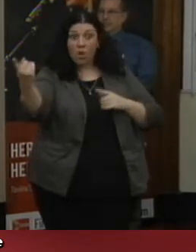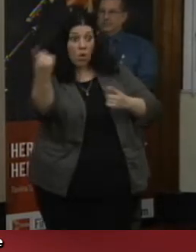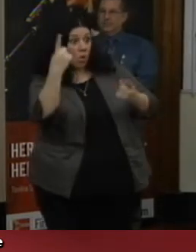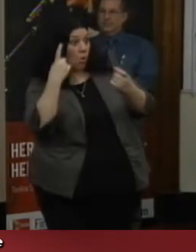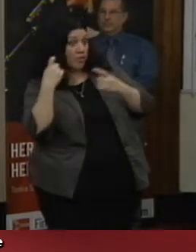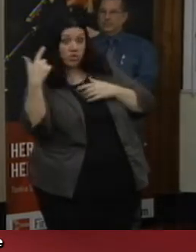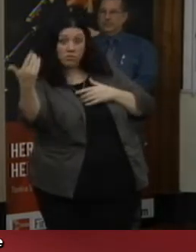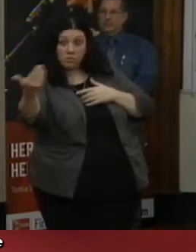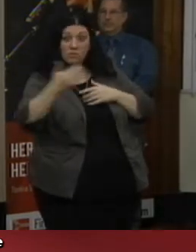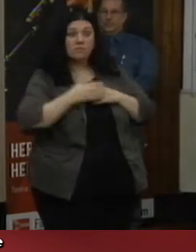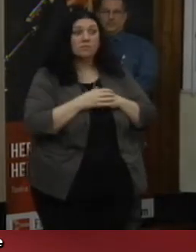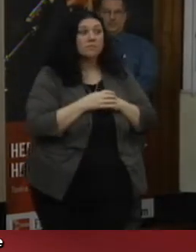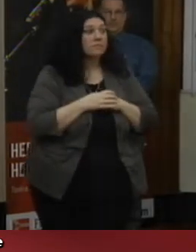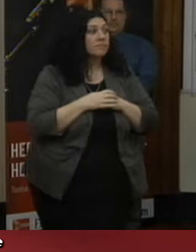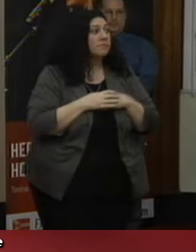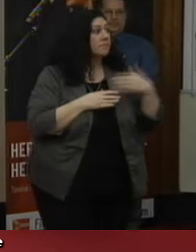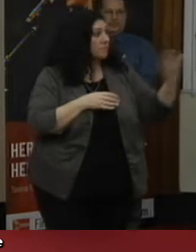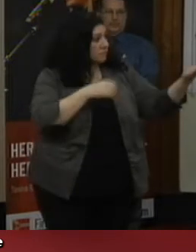questions? questions?